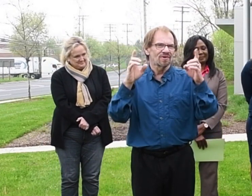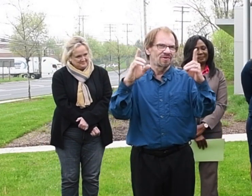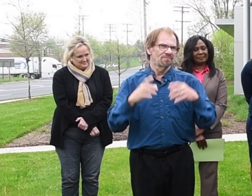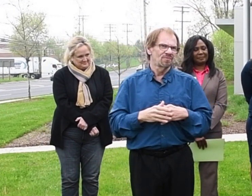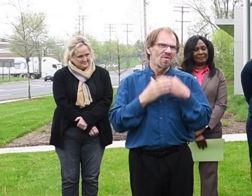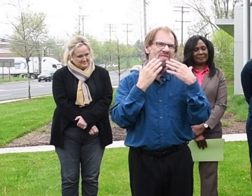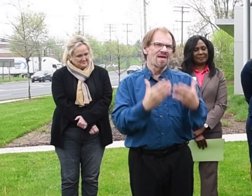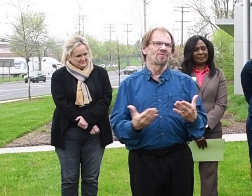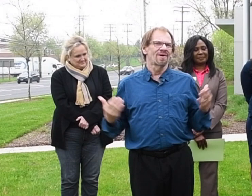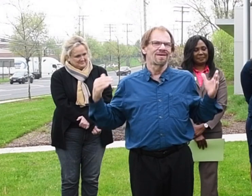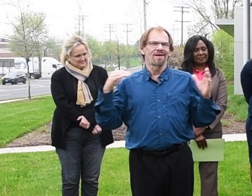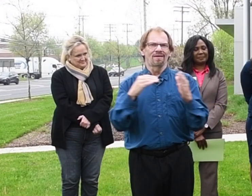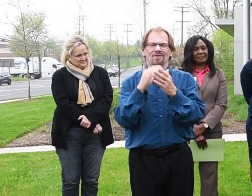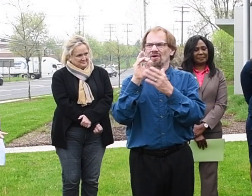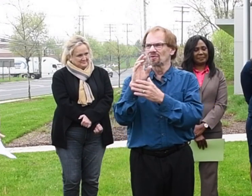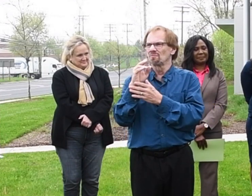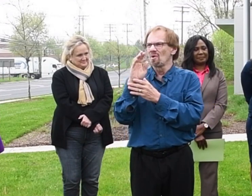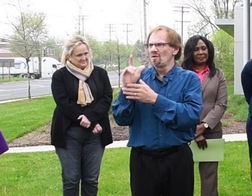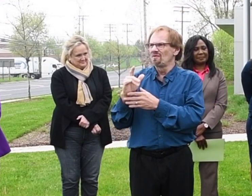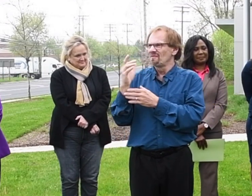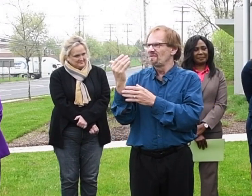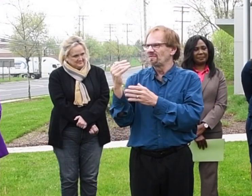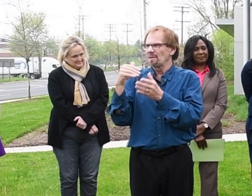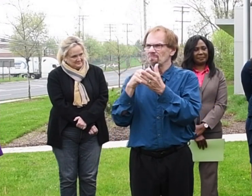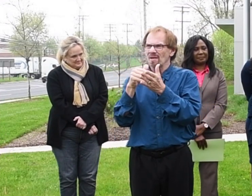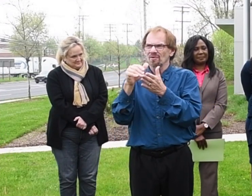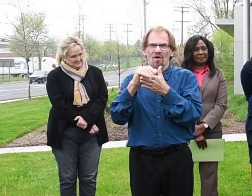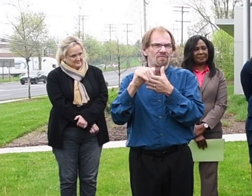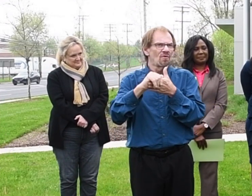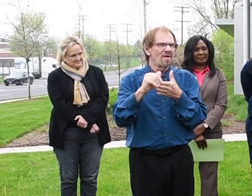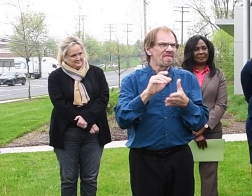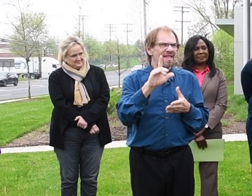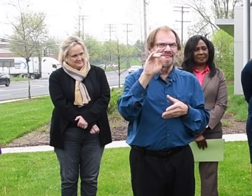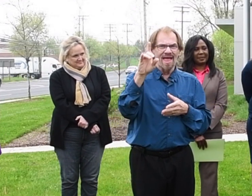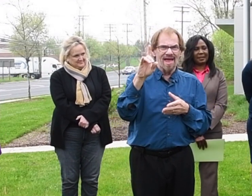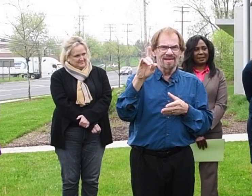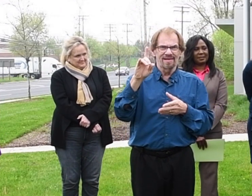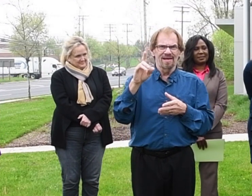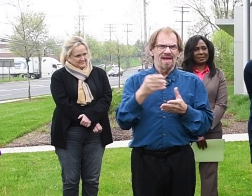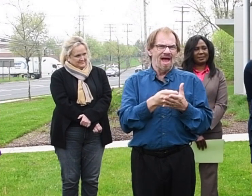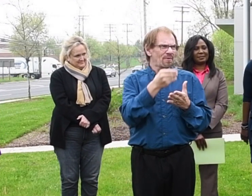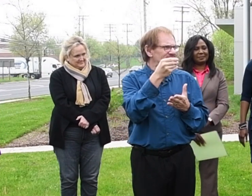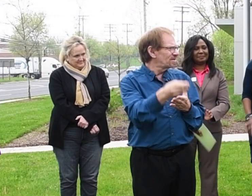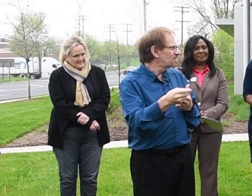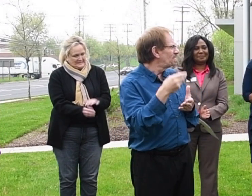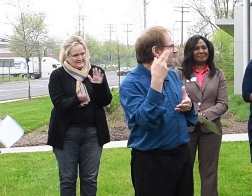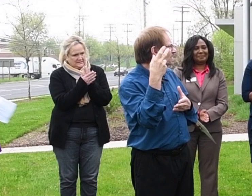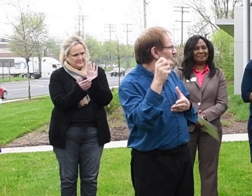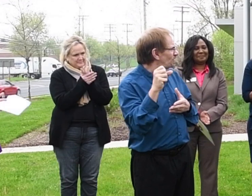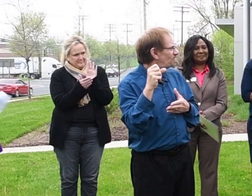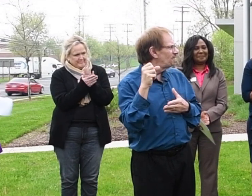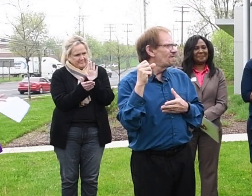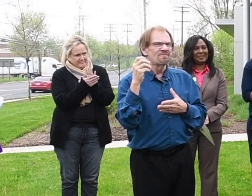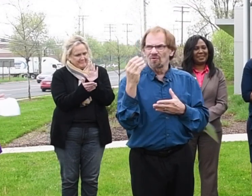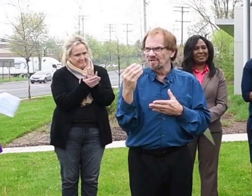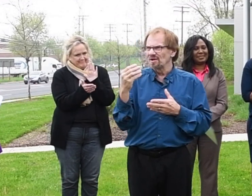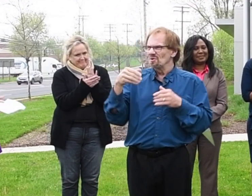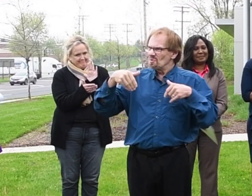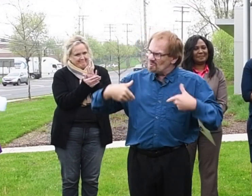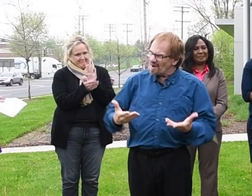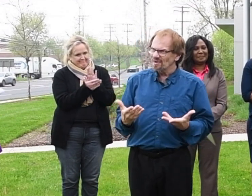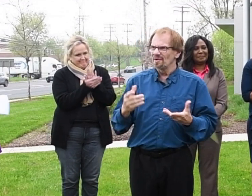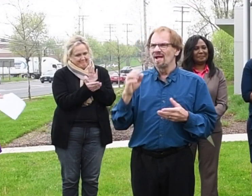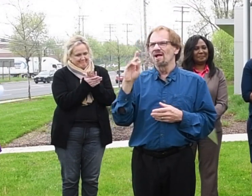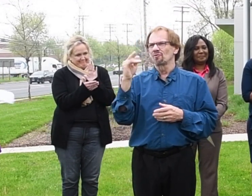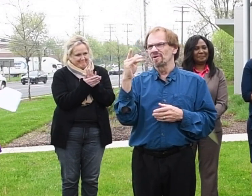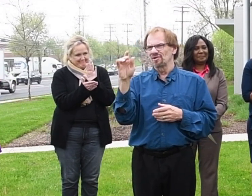the $15 million for the land acquisition of High School 14 right here in Elkridge. That is huge.